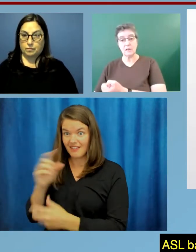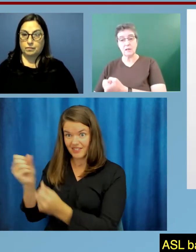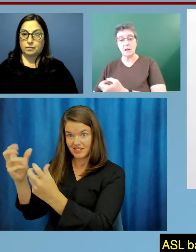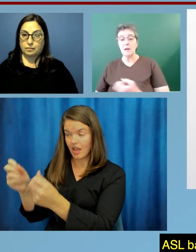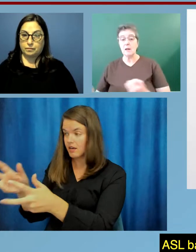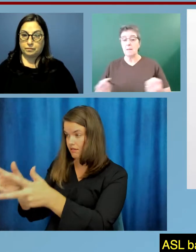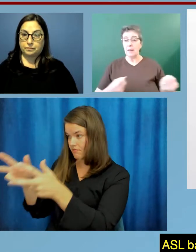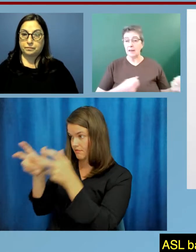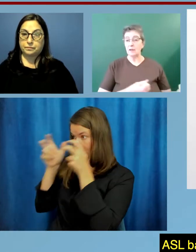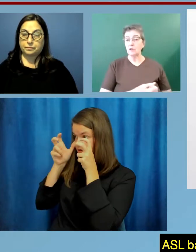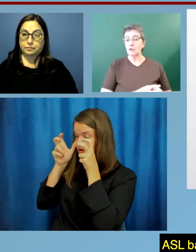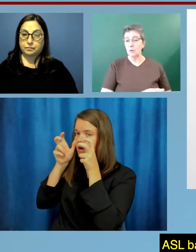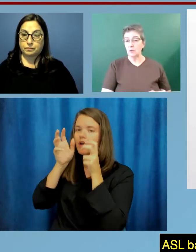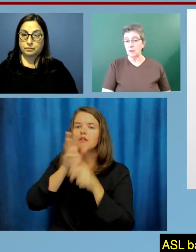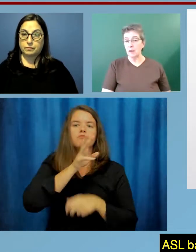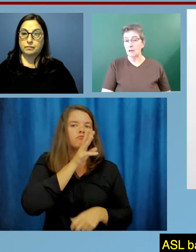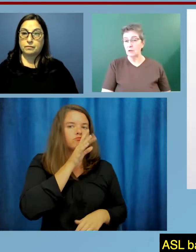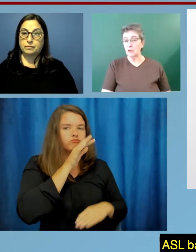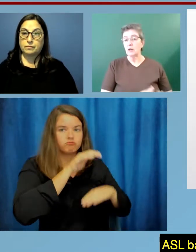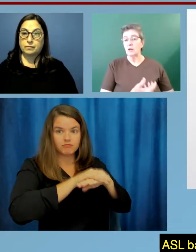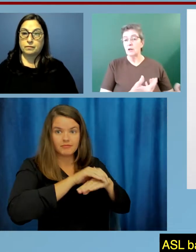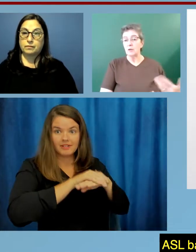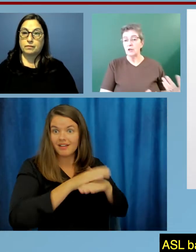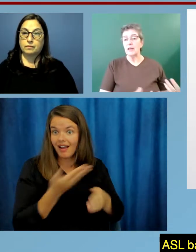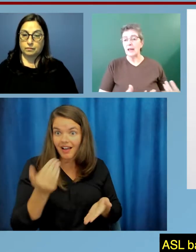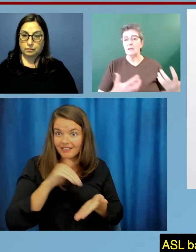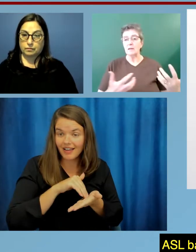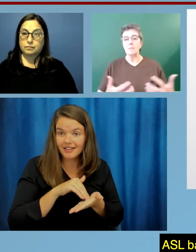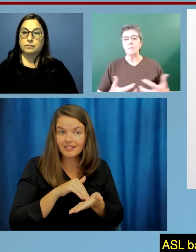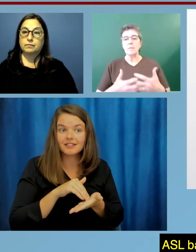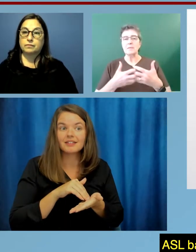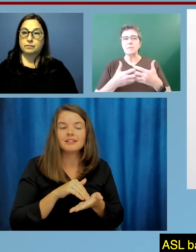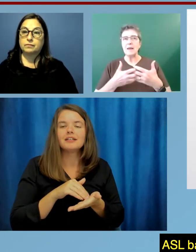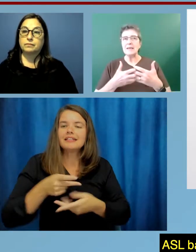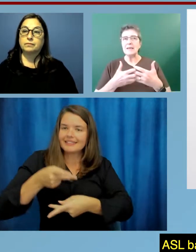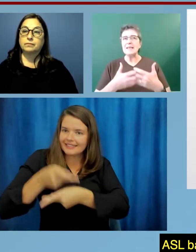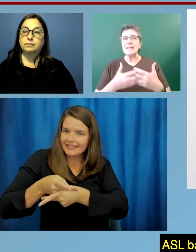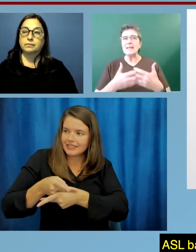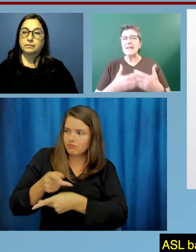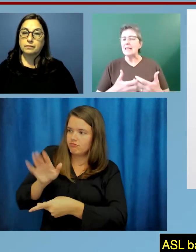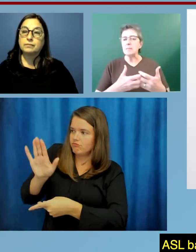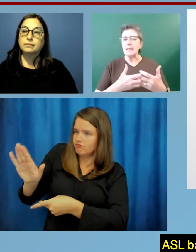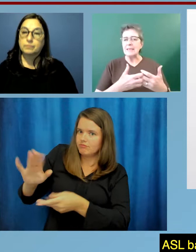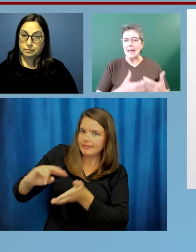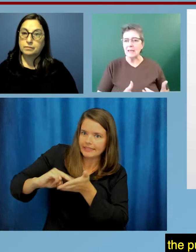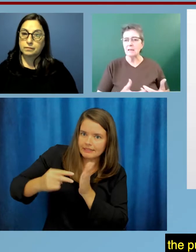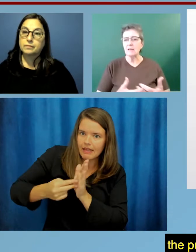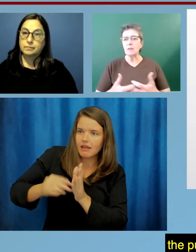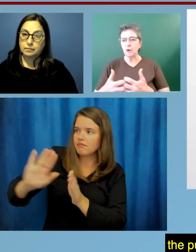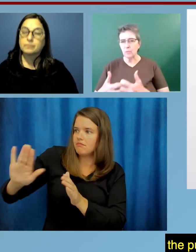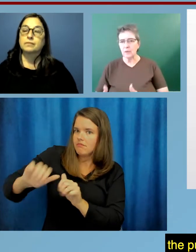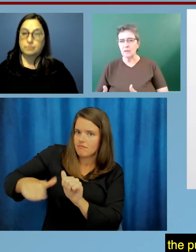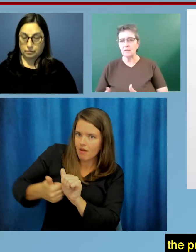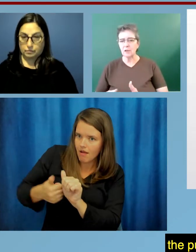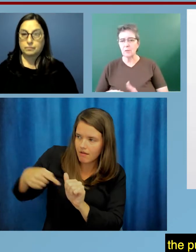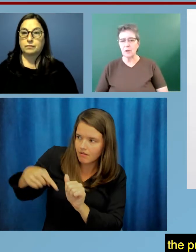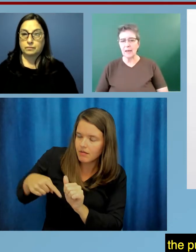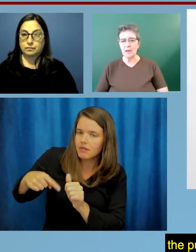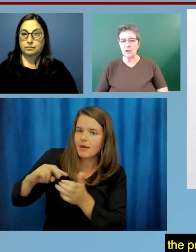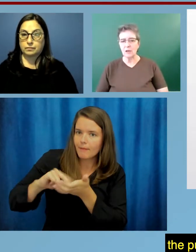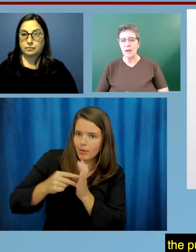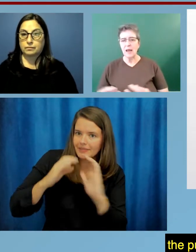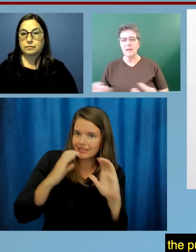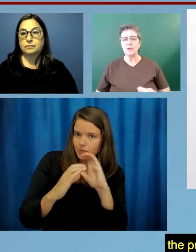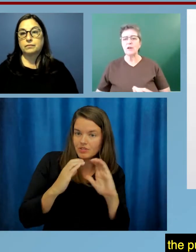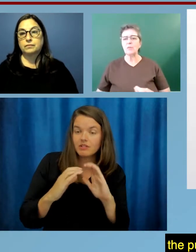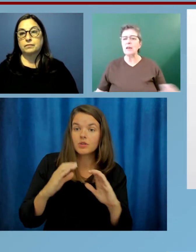their ASL, back into spoken English, which again maintains the intent, the purpose of the